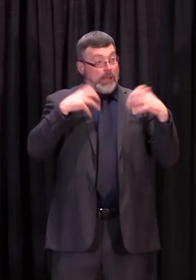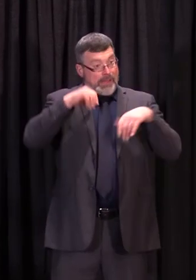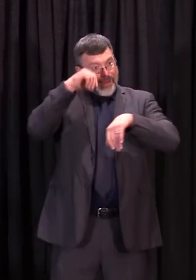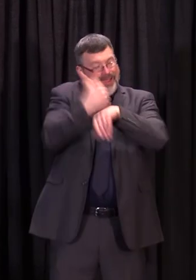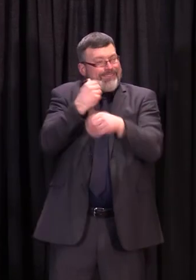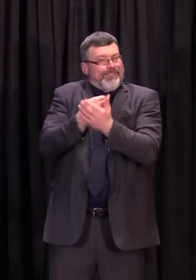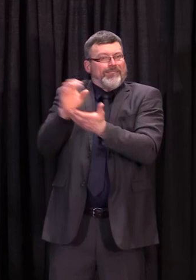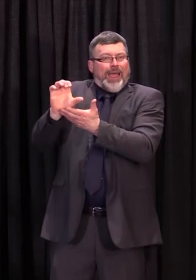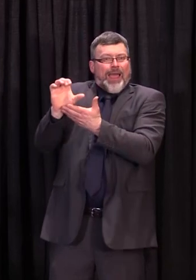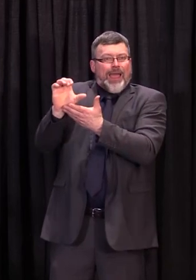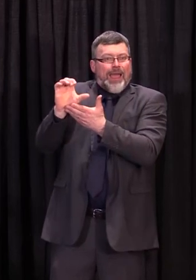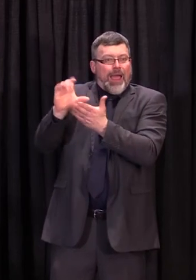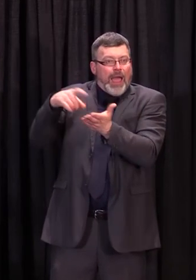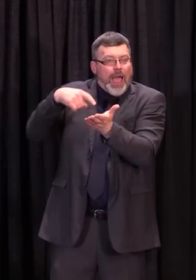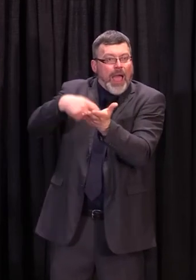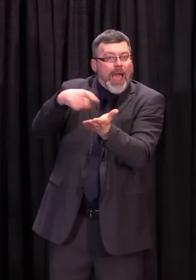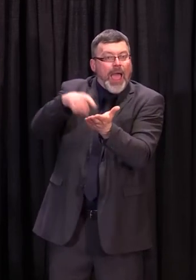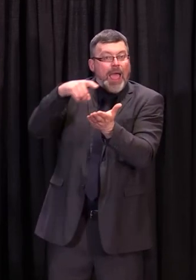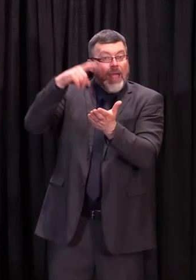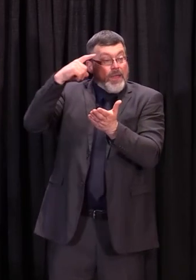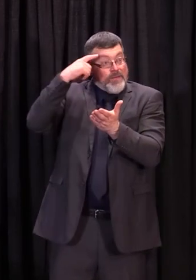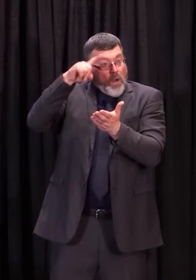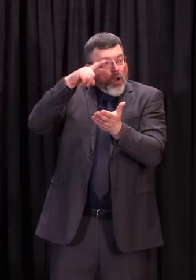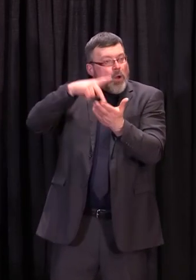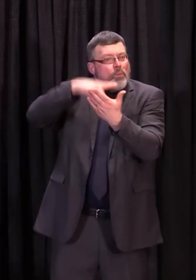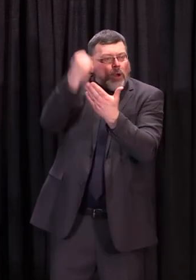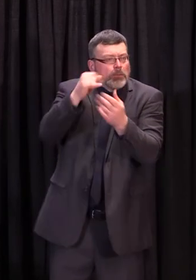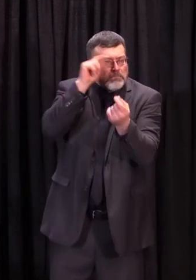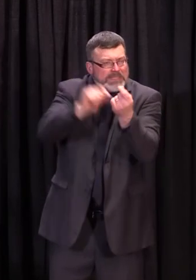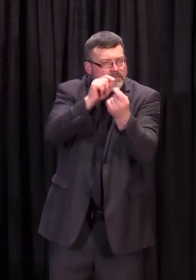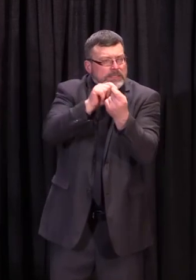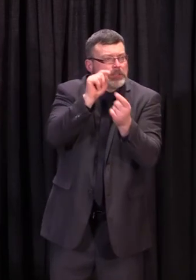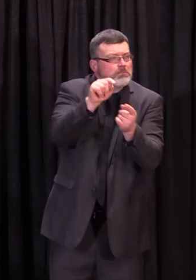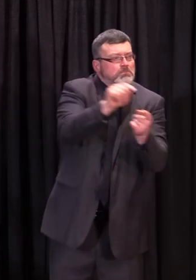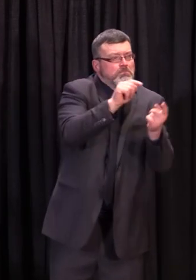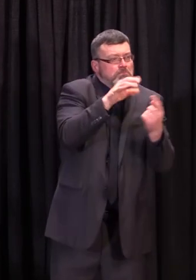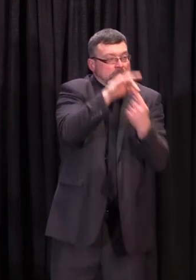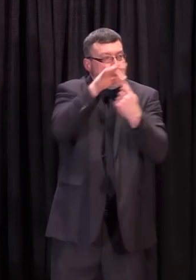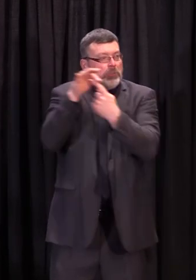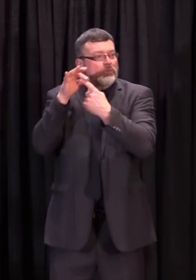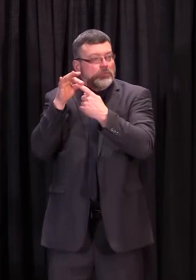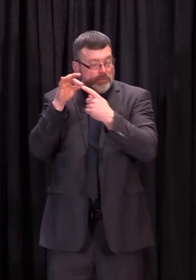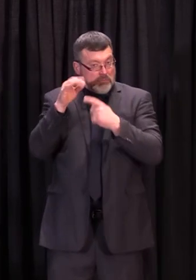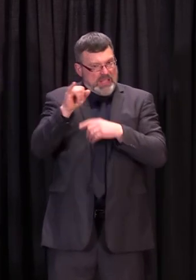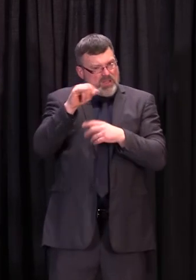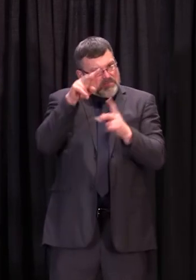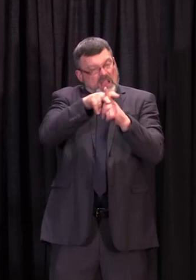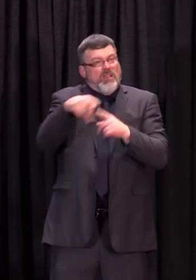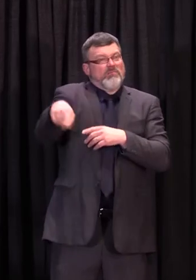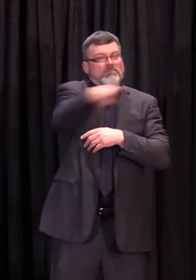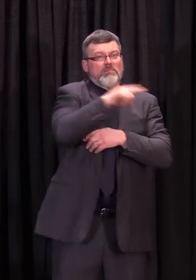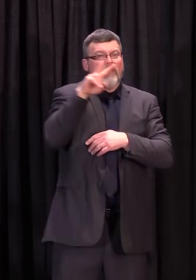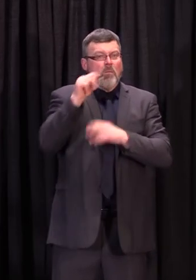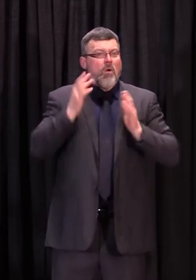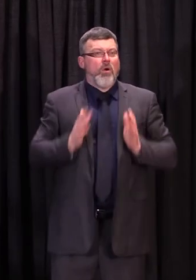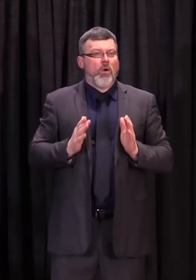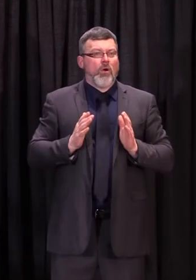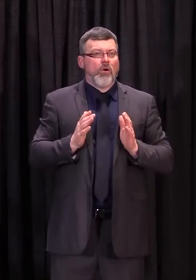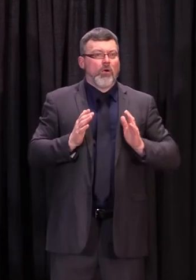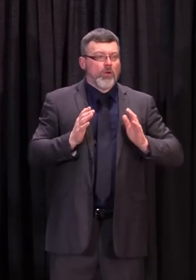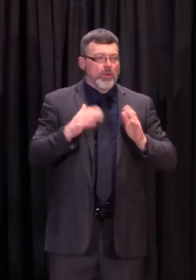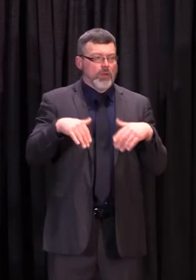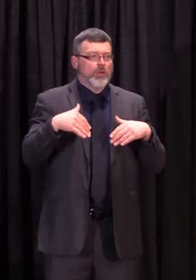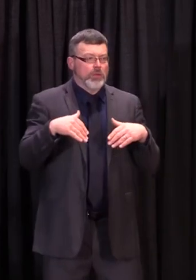projects instead of putting it on the public's credit card. This would free up money that we now pay in interest.